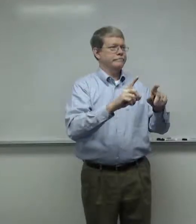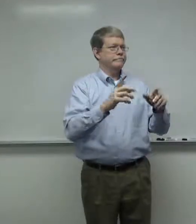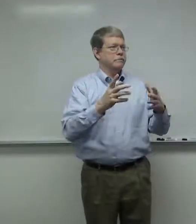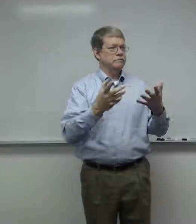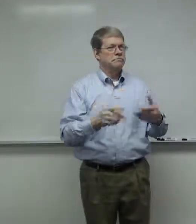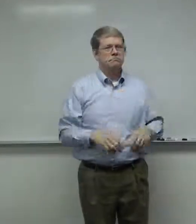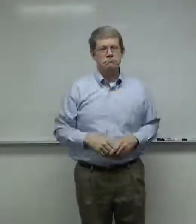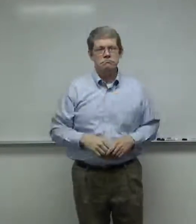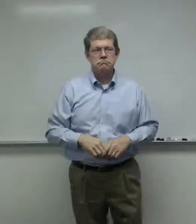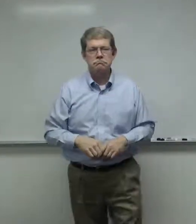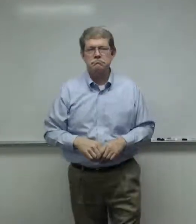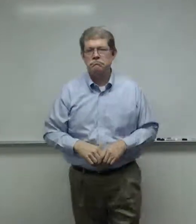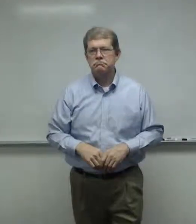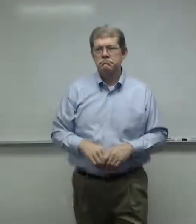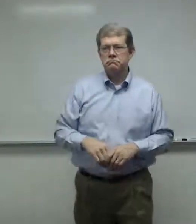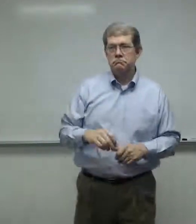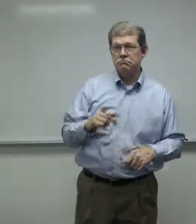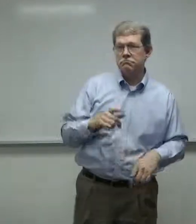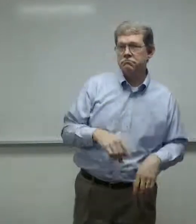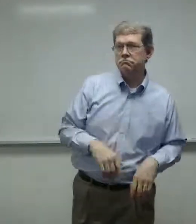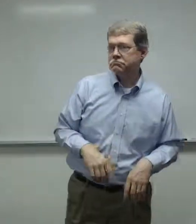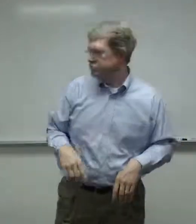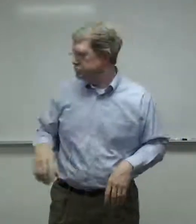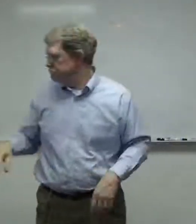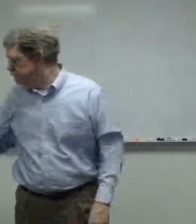A variety of ways to say jump.